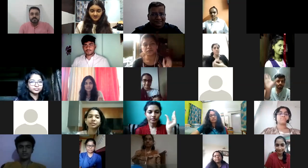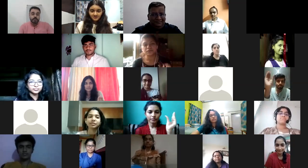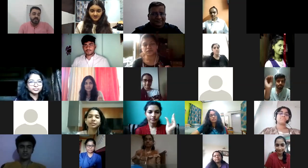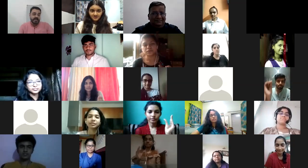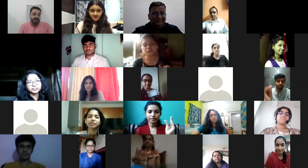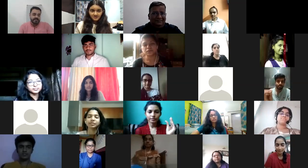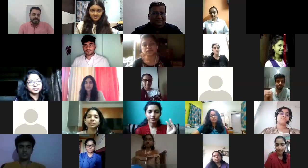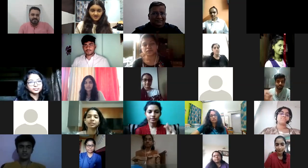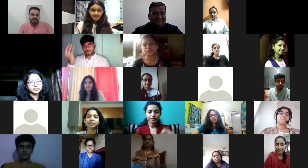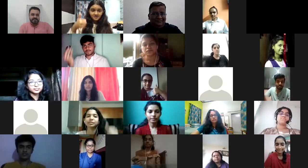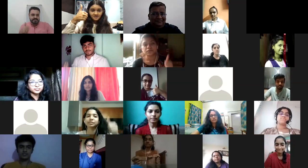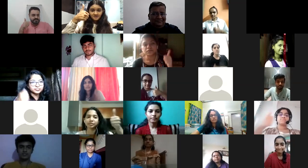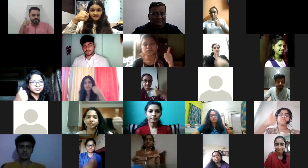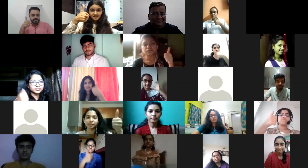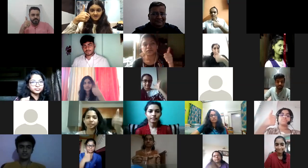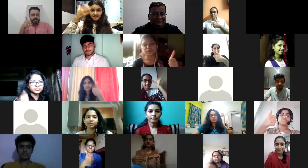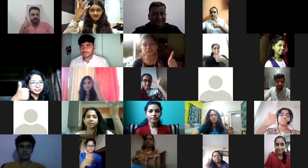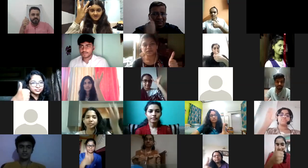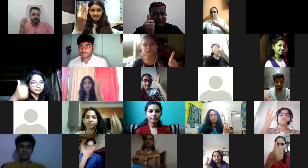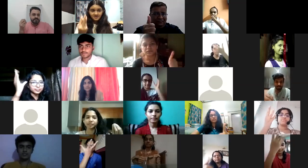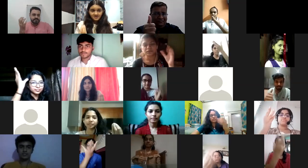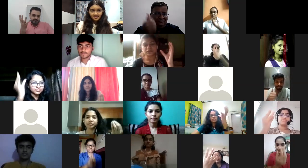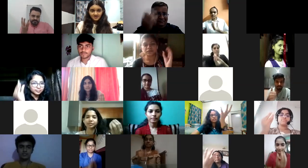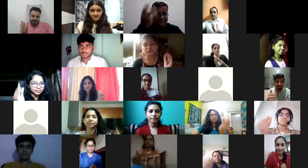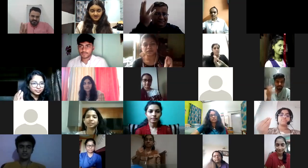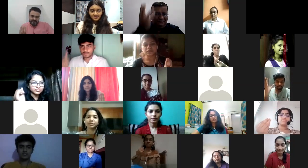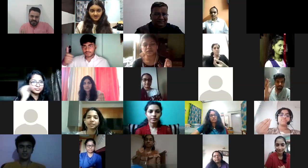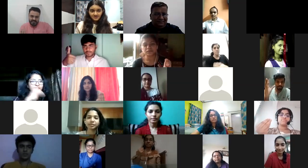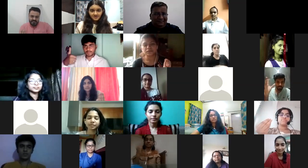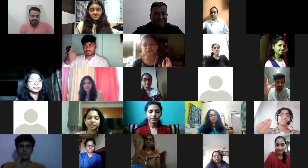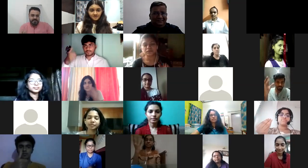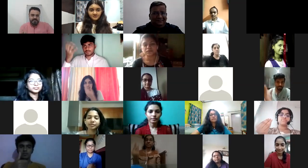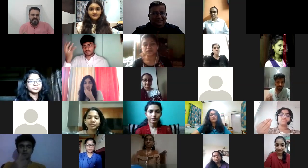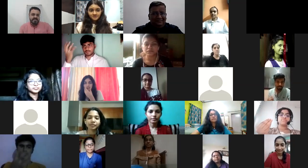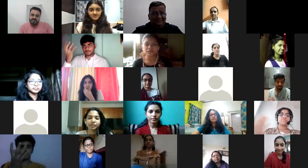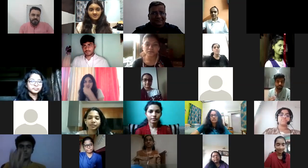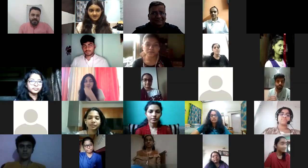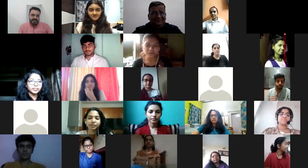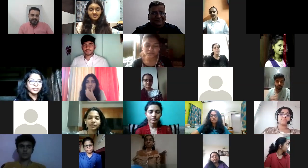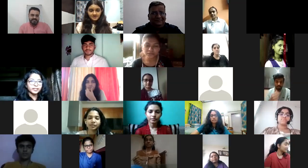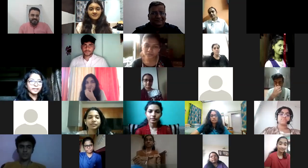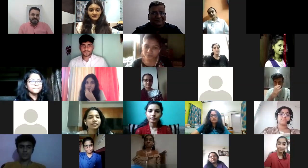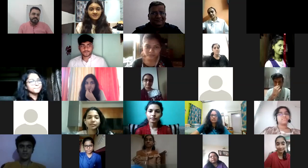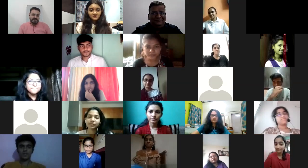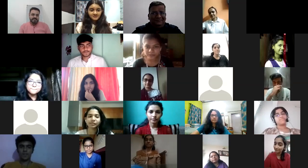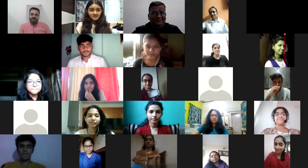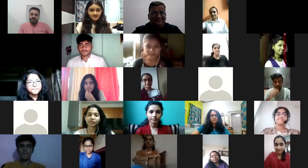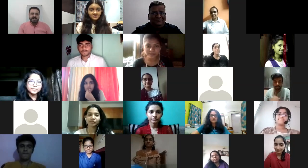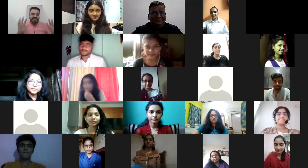Good night. Good night. Simple. Got it?